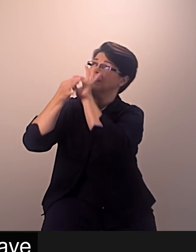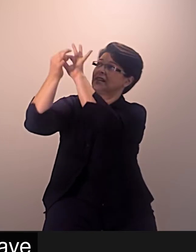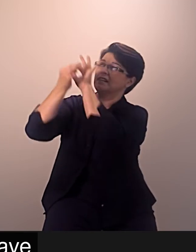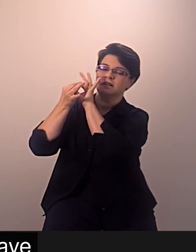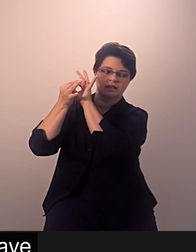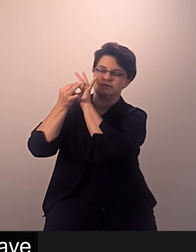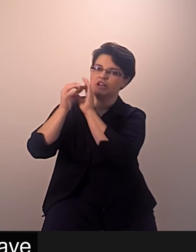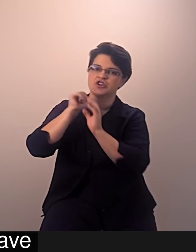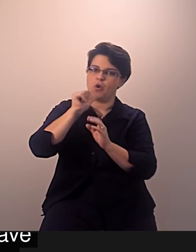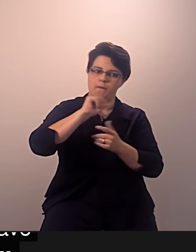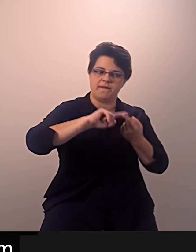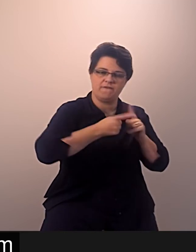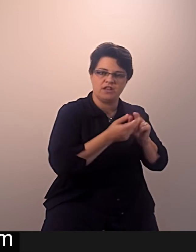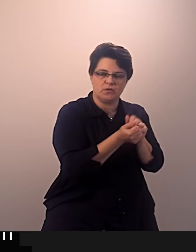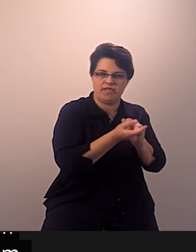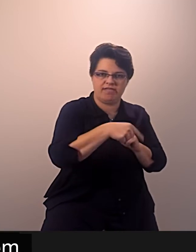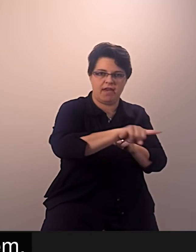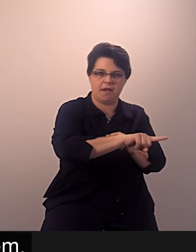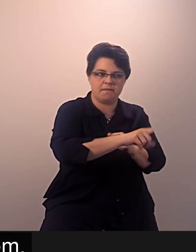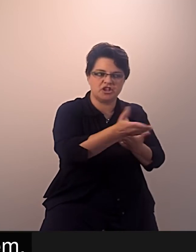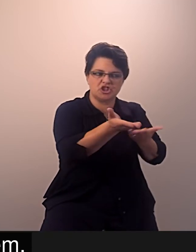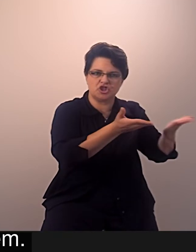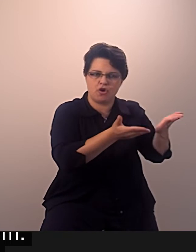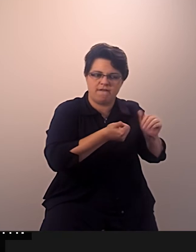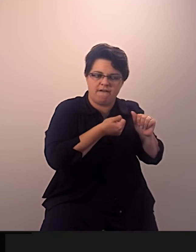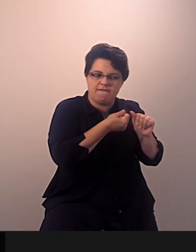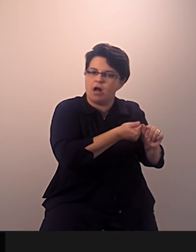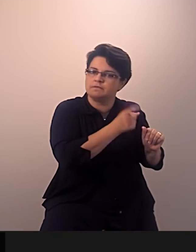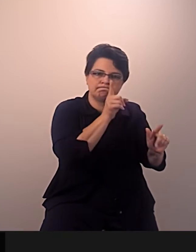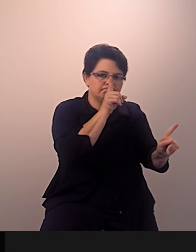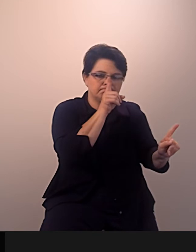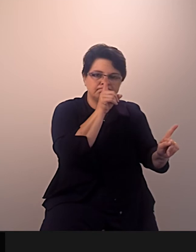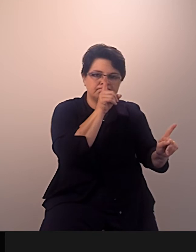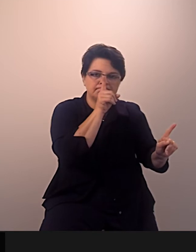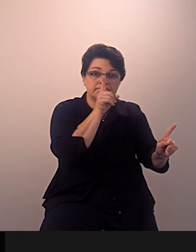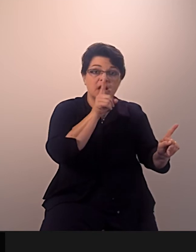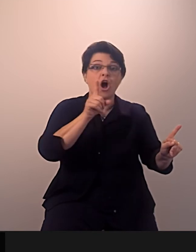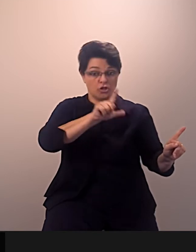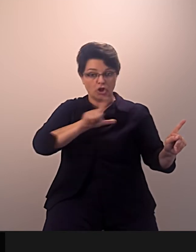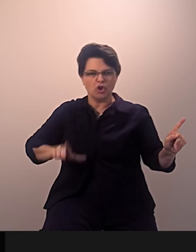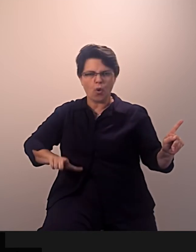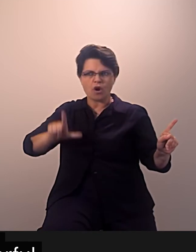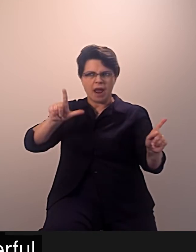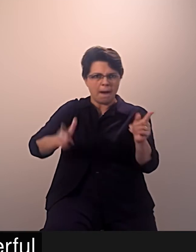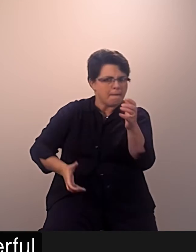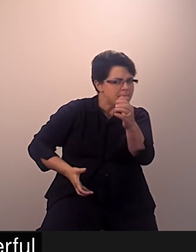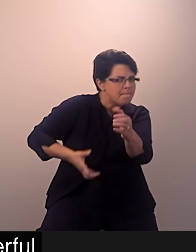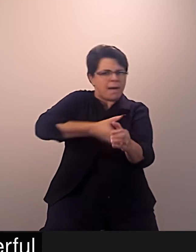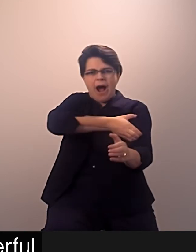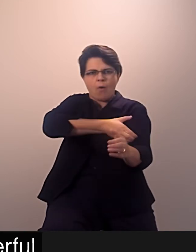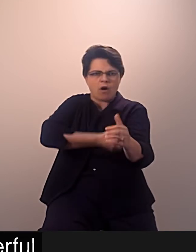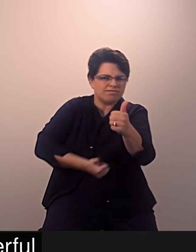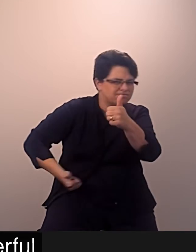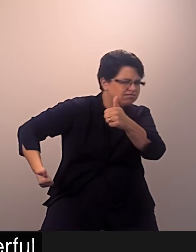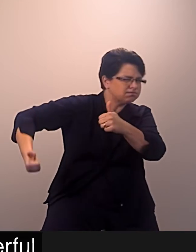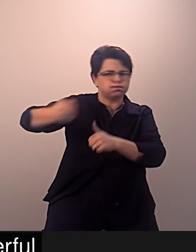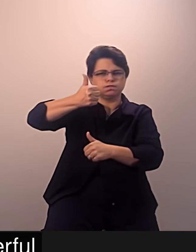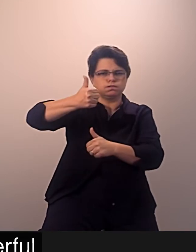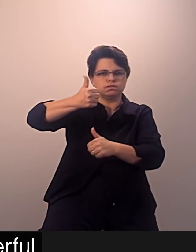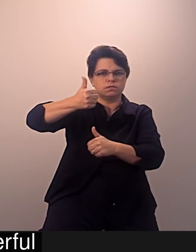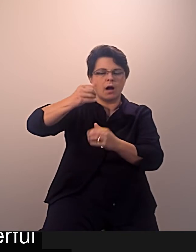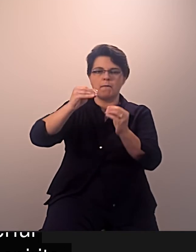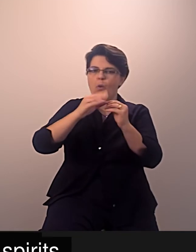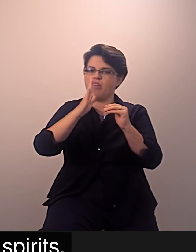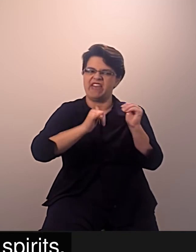or serve them. The Lord is more powerful than Satan, evil spirits, idols, or